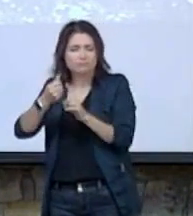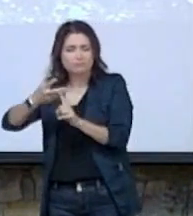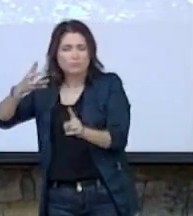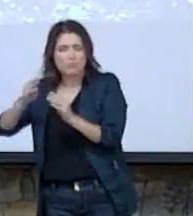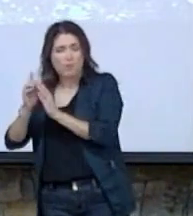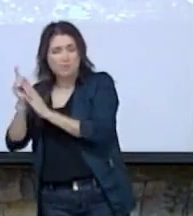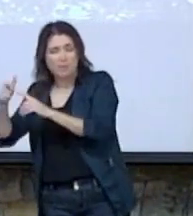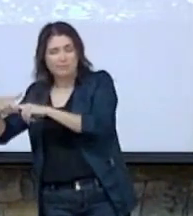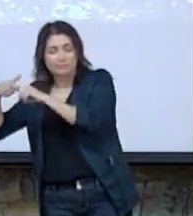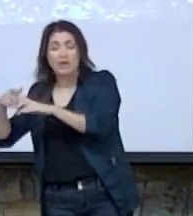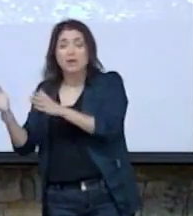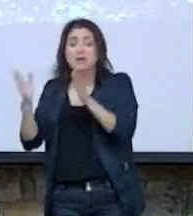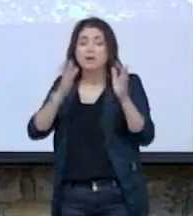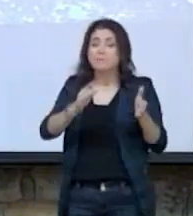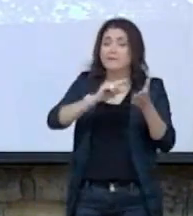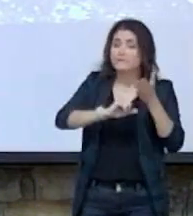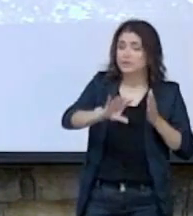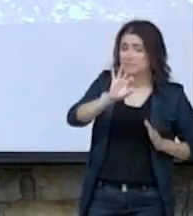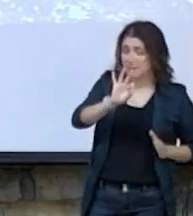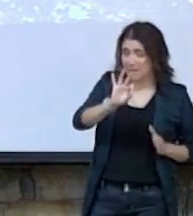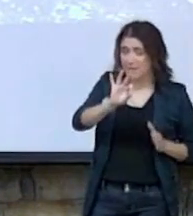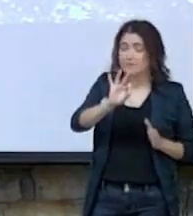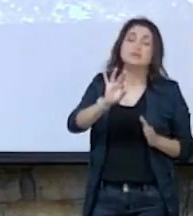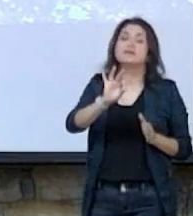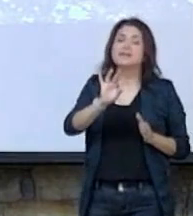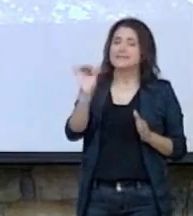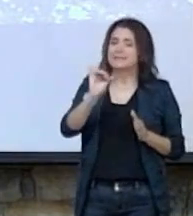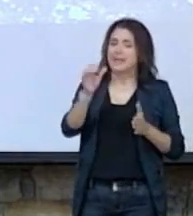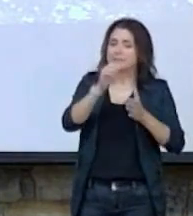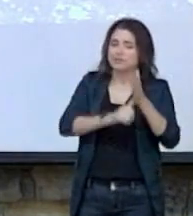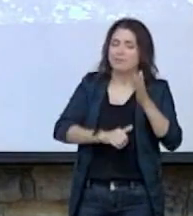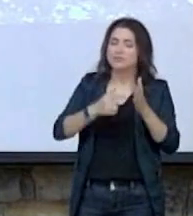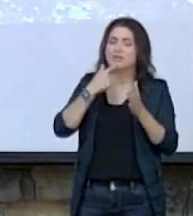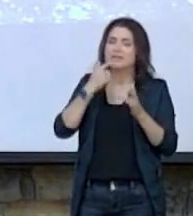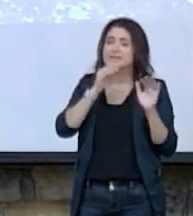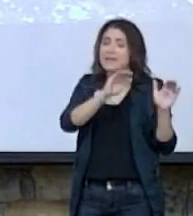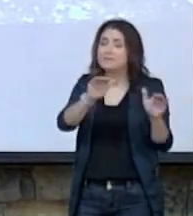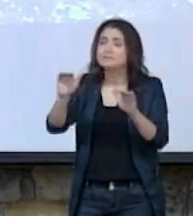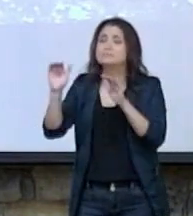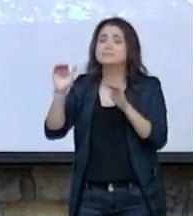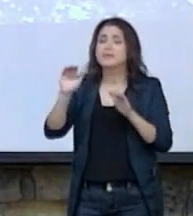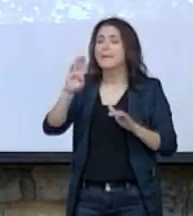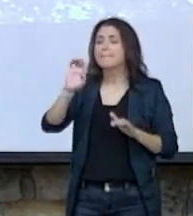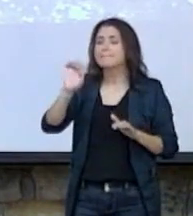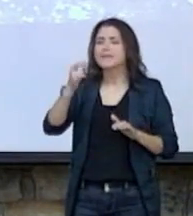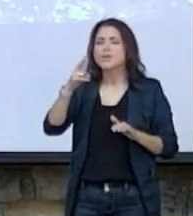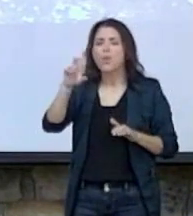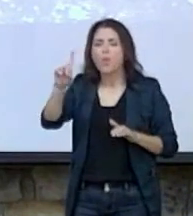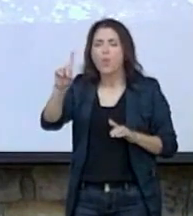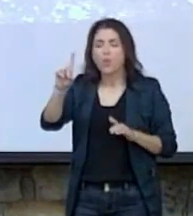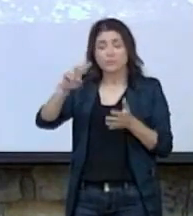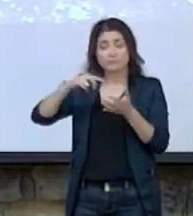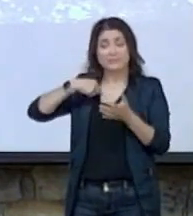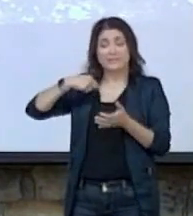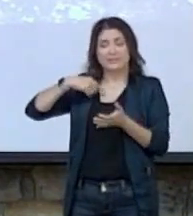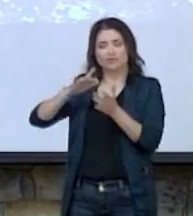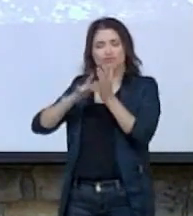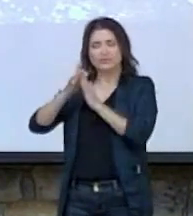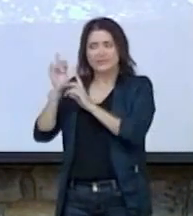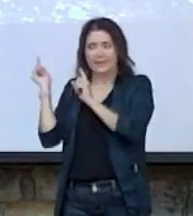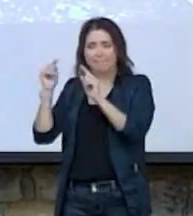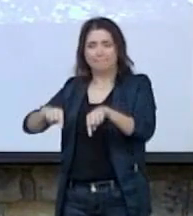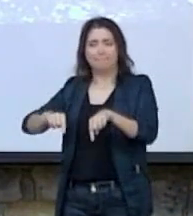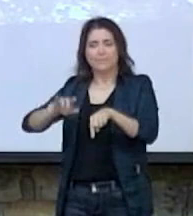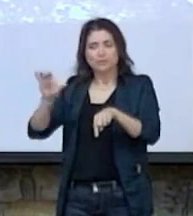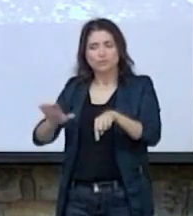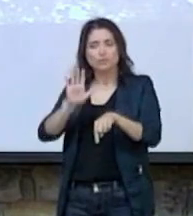number 9 in that same chapter. Then he added, behold, I, meaning Jesus, have come to do your will. And